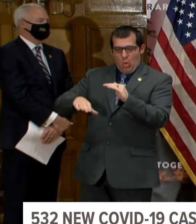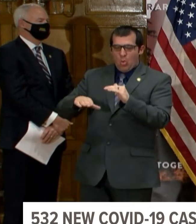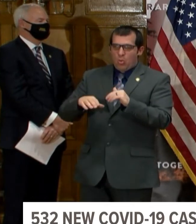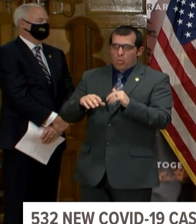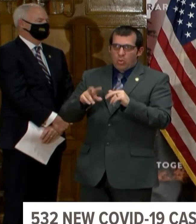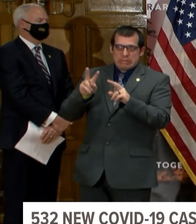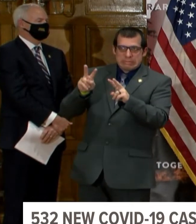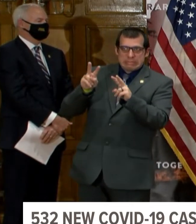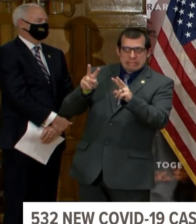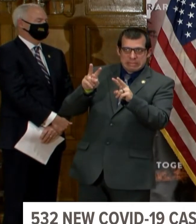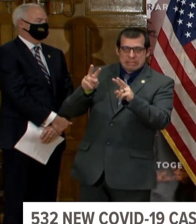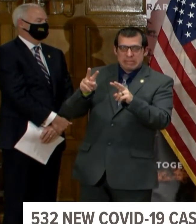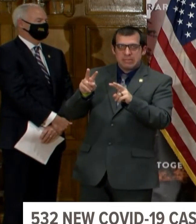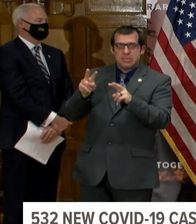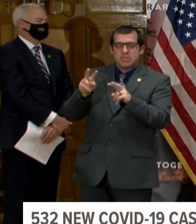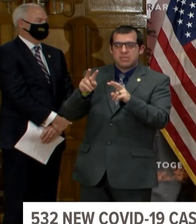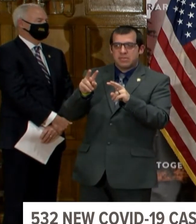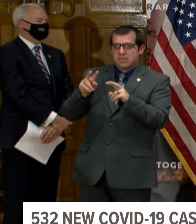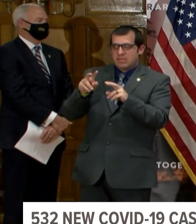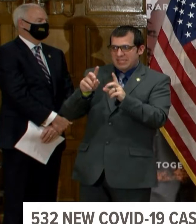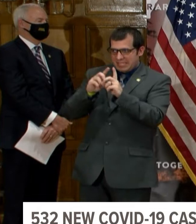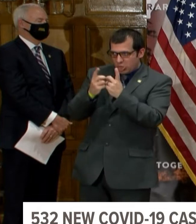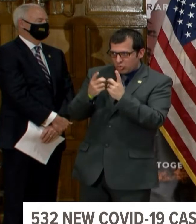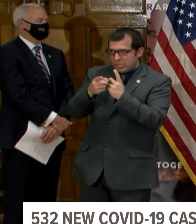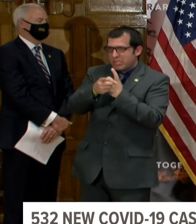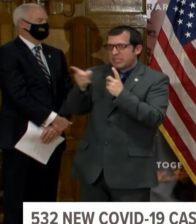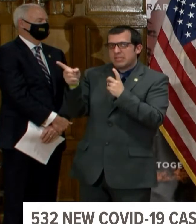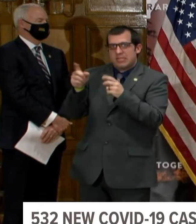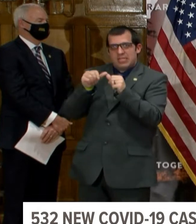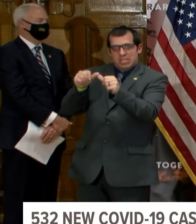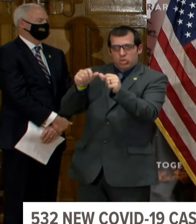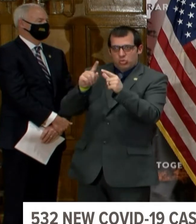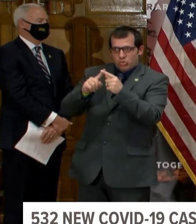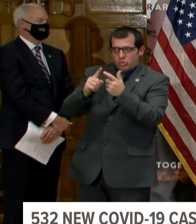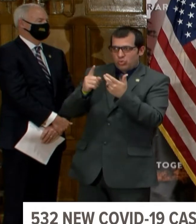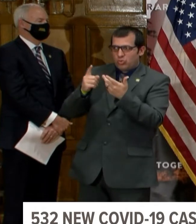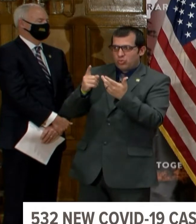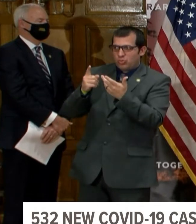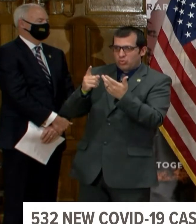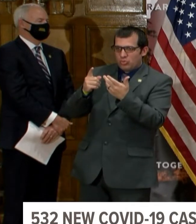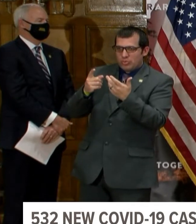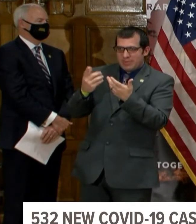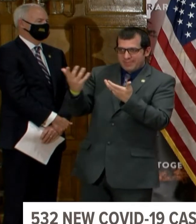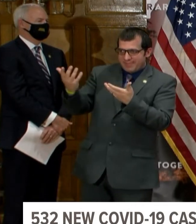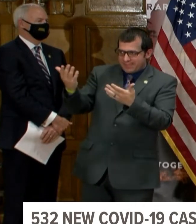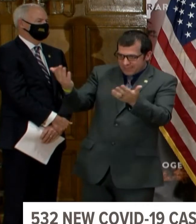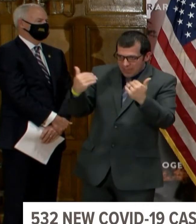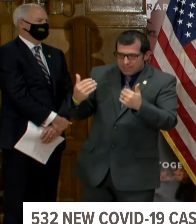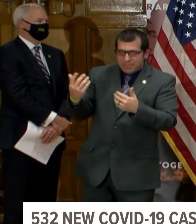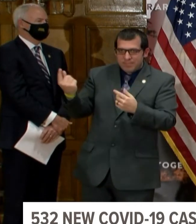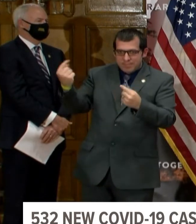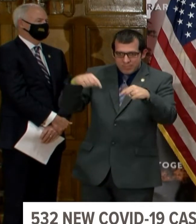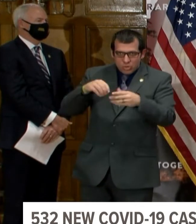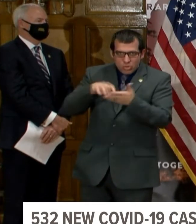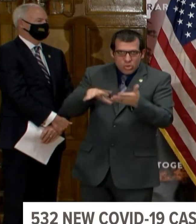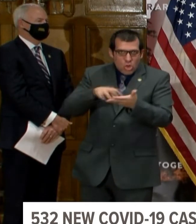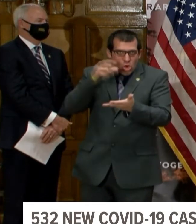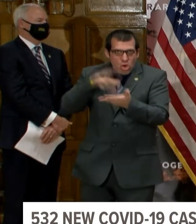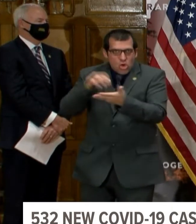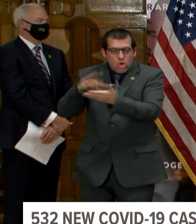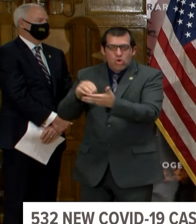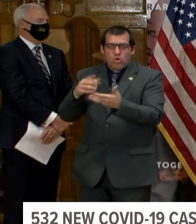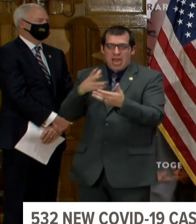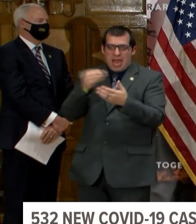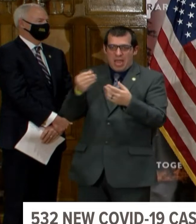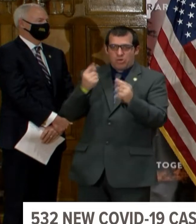it's a sign that as districts continue to engage in on-site instruction, they're learning and finding ways to help